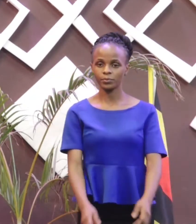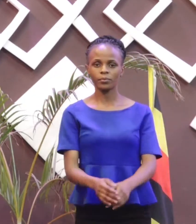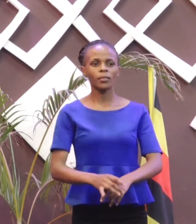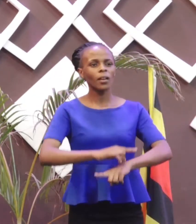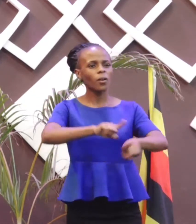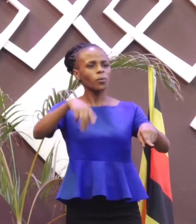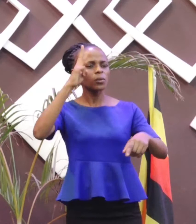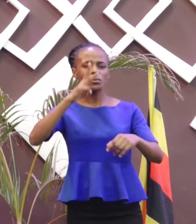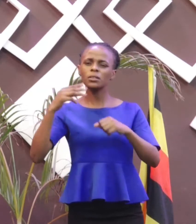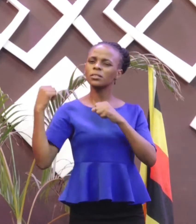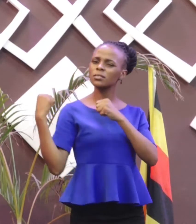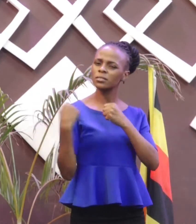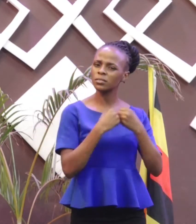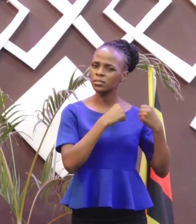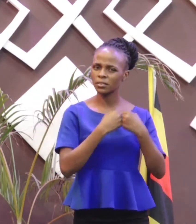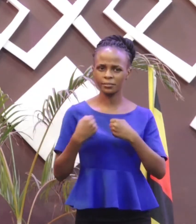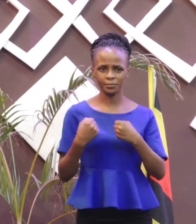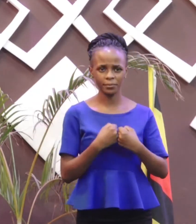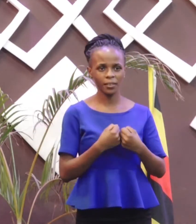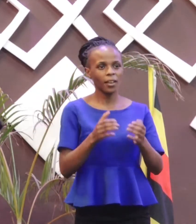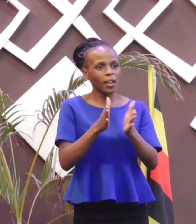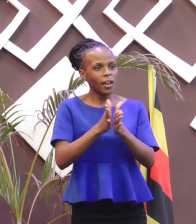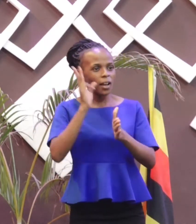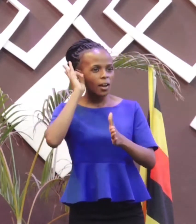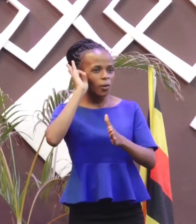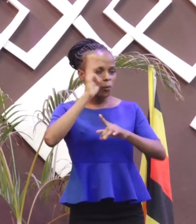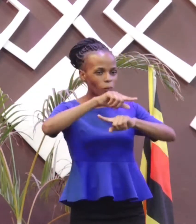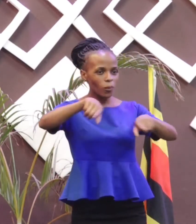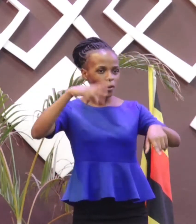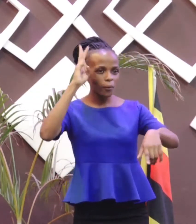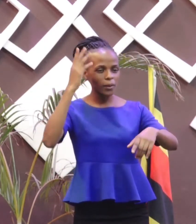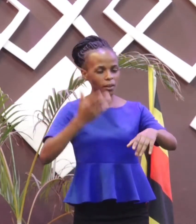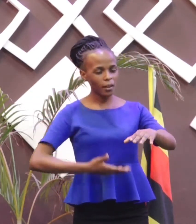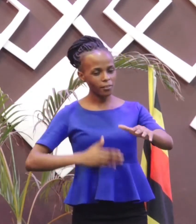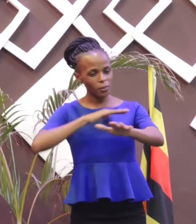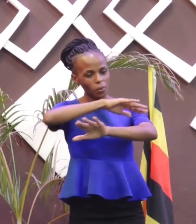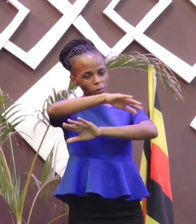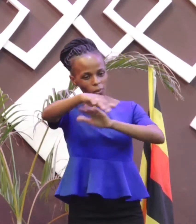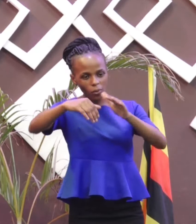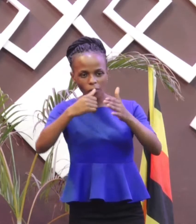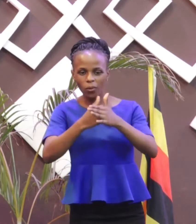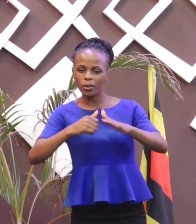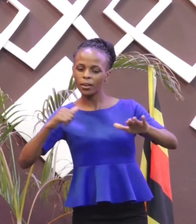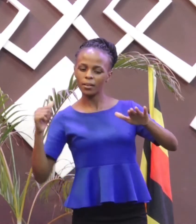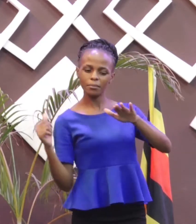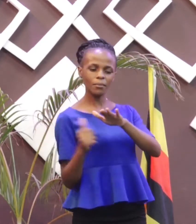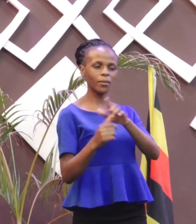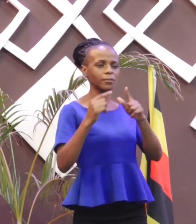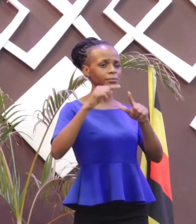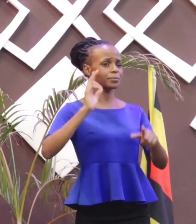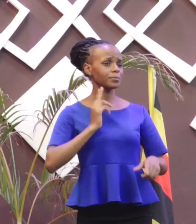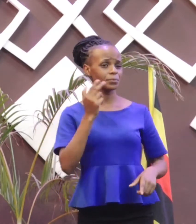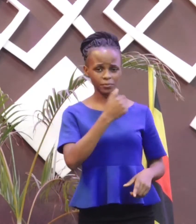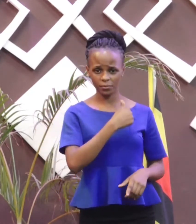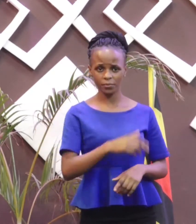We will fight. Tugenda kulwana. And we will have all that belongs to us. Era tujja kufuna byonna bye